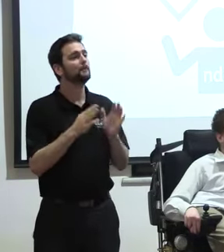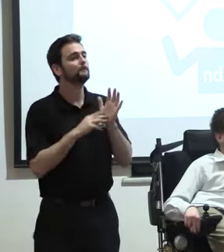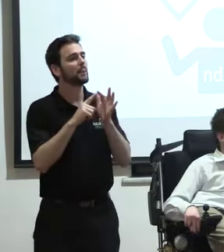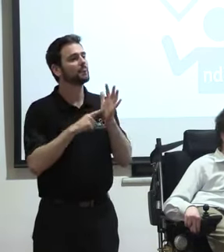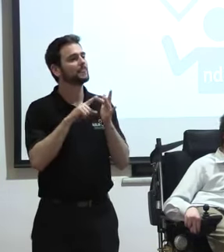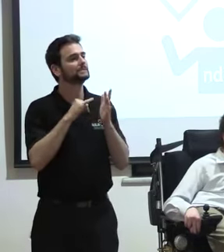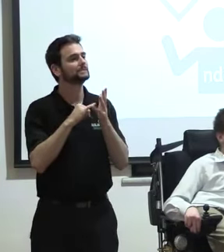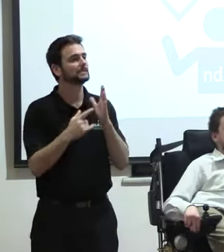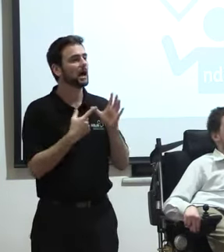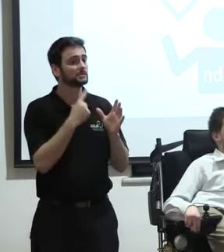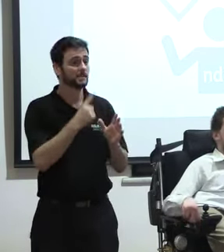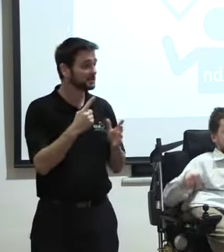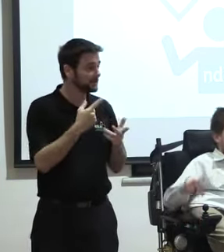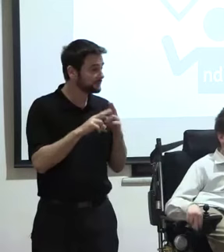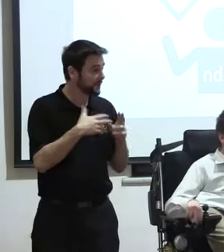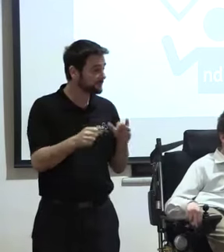Yep.